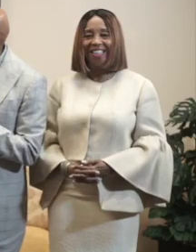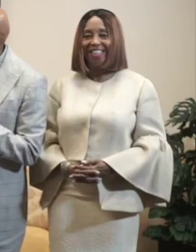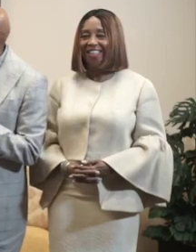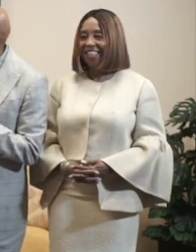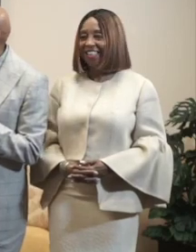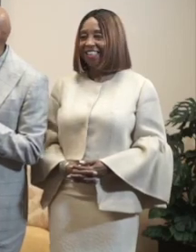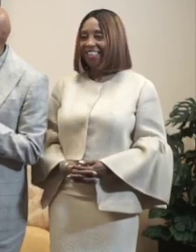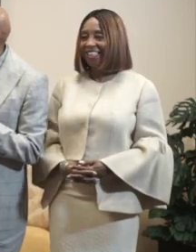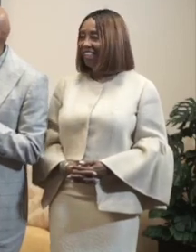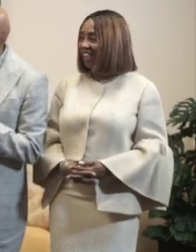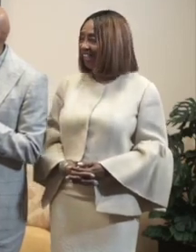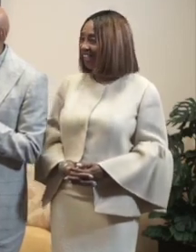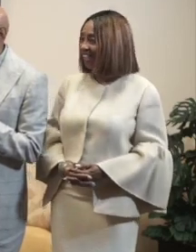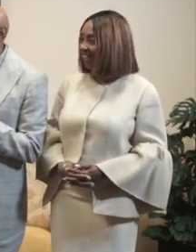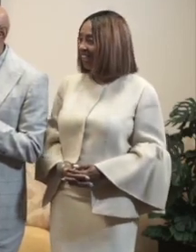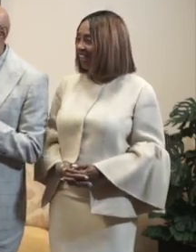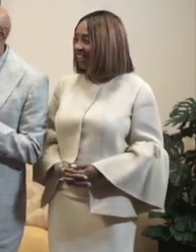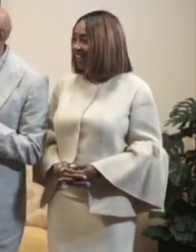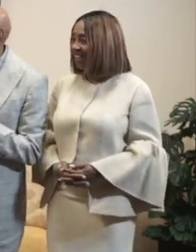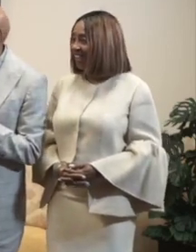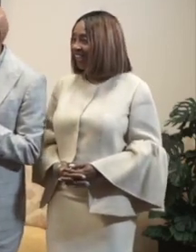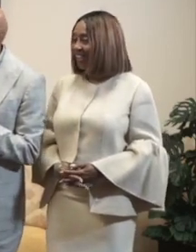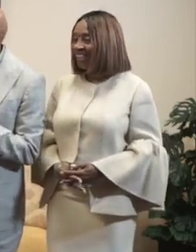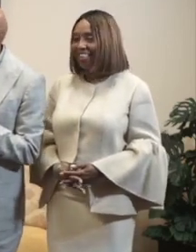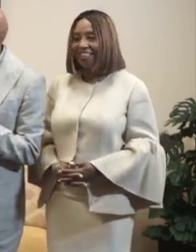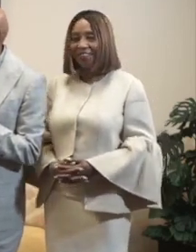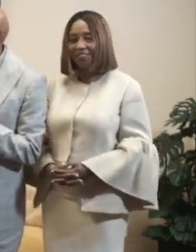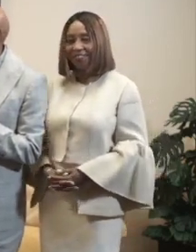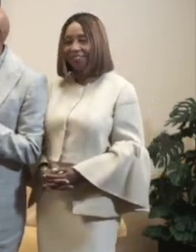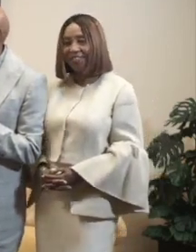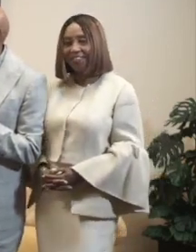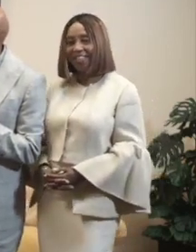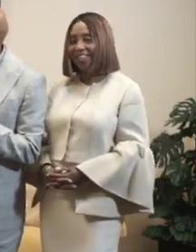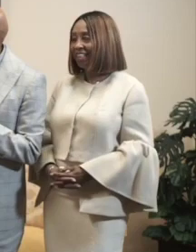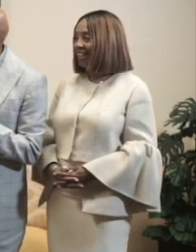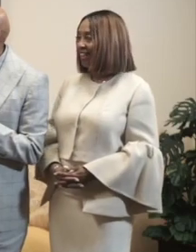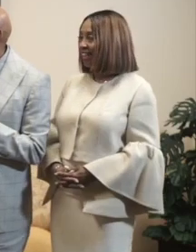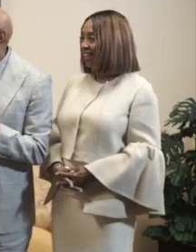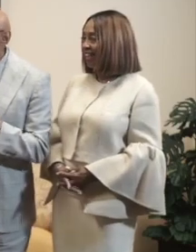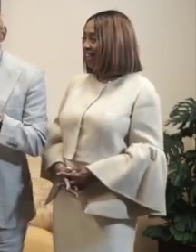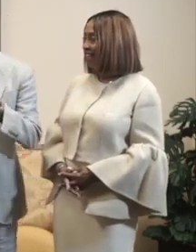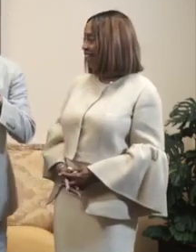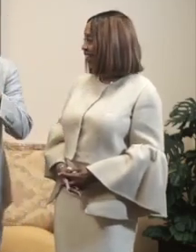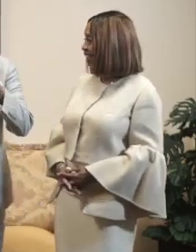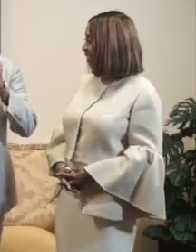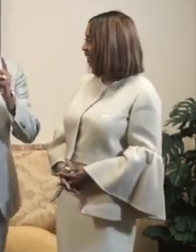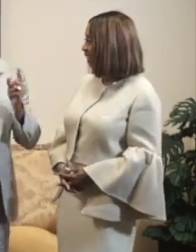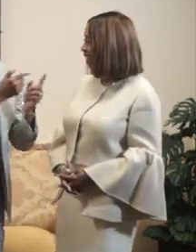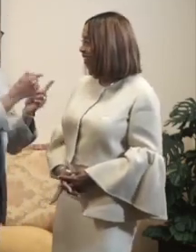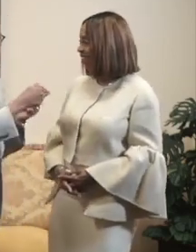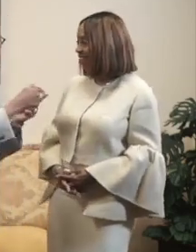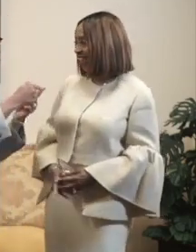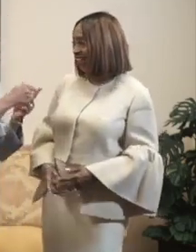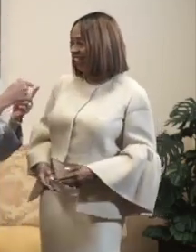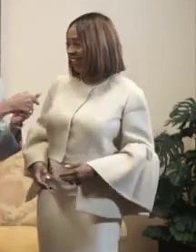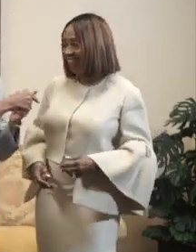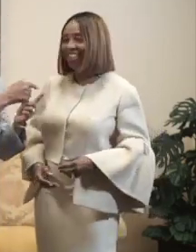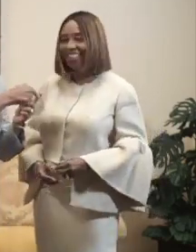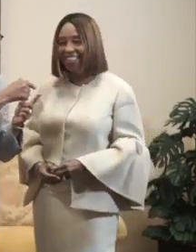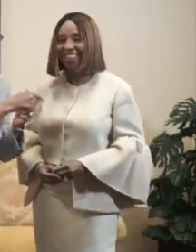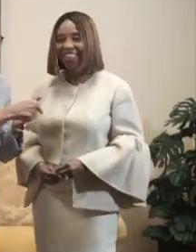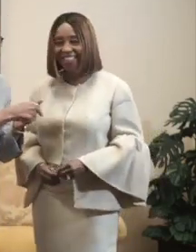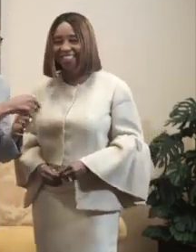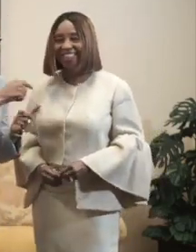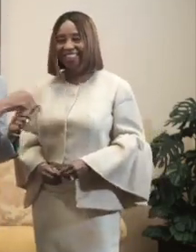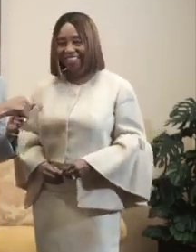Robinsons. Yes. Honey, you better get ready. I'm ready. 11 a.m. Resurrection Sunday. Or you can do it this way. Listen, we are going to be